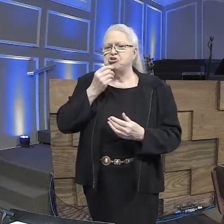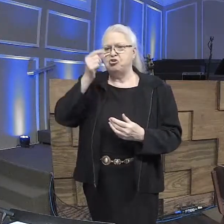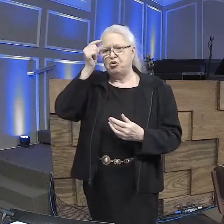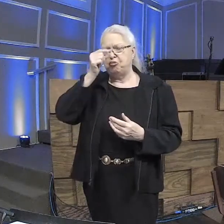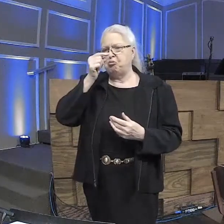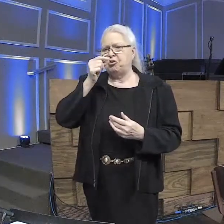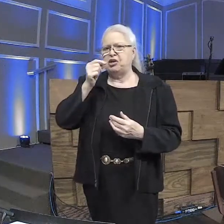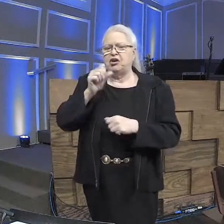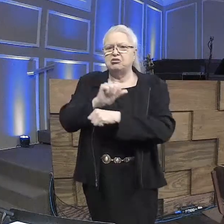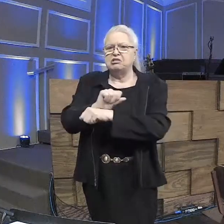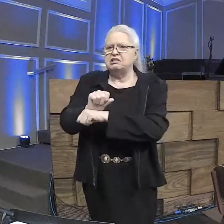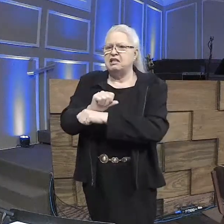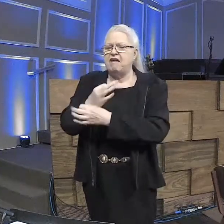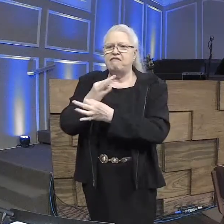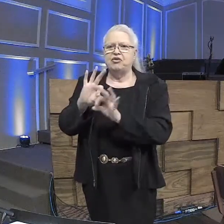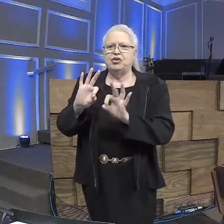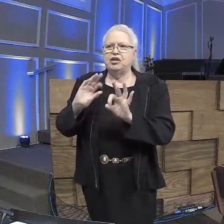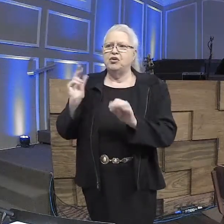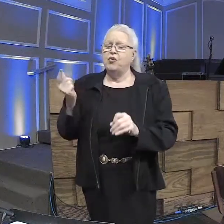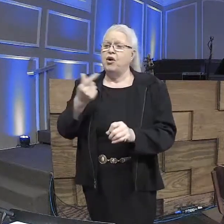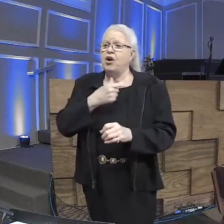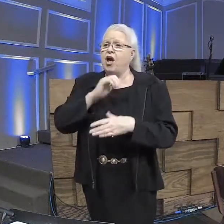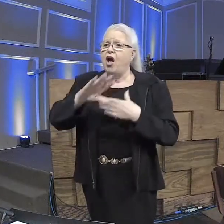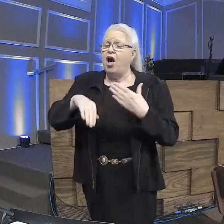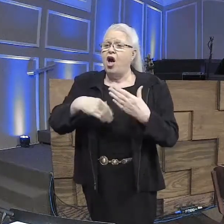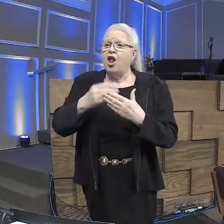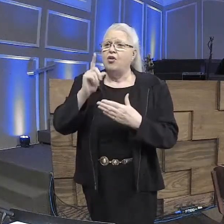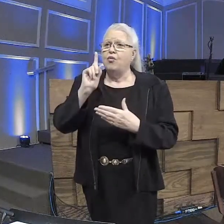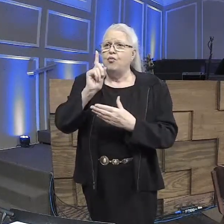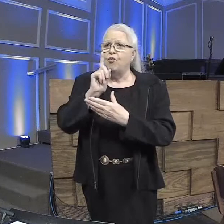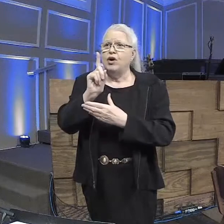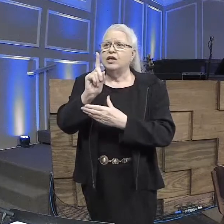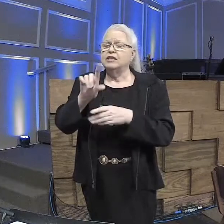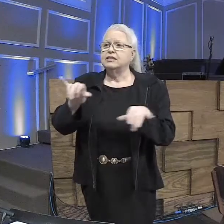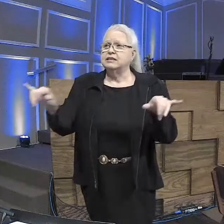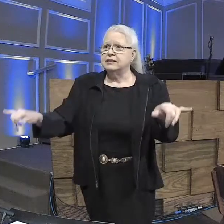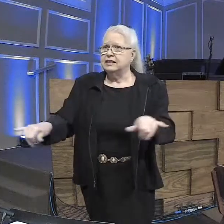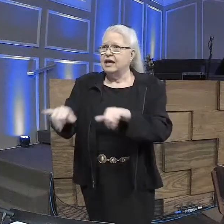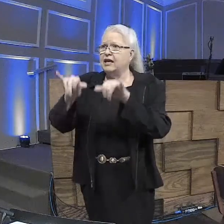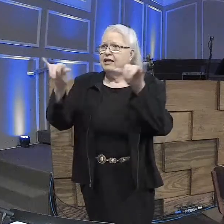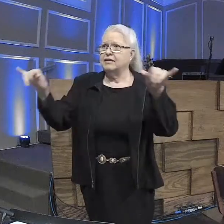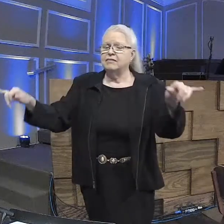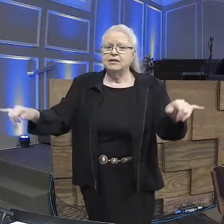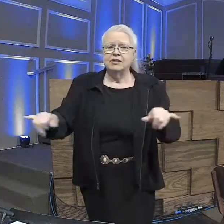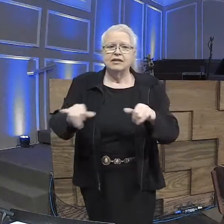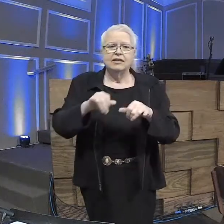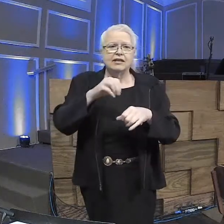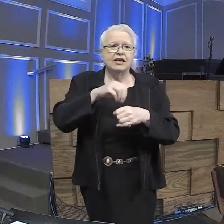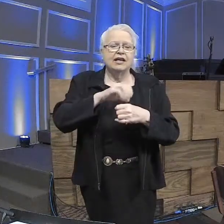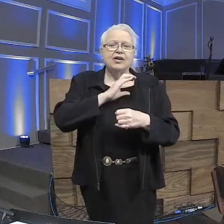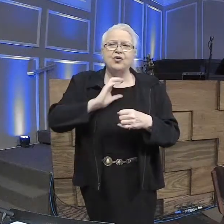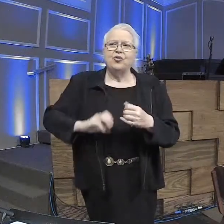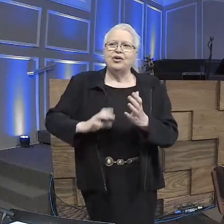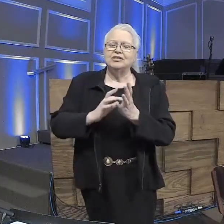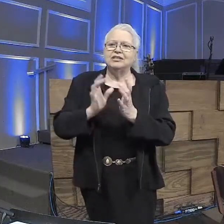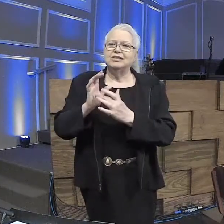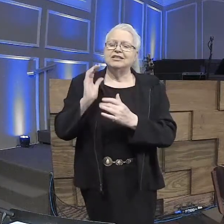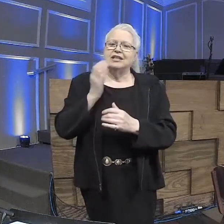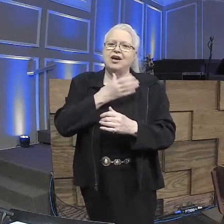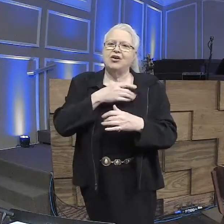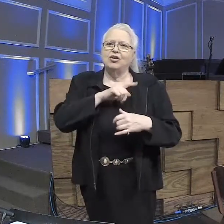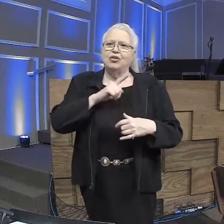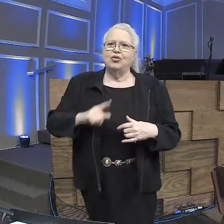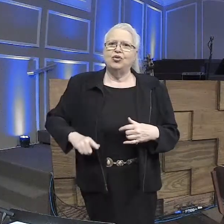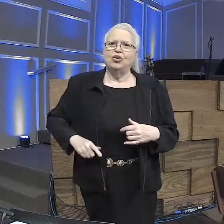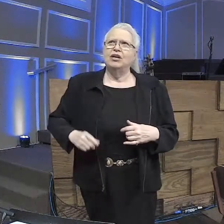female, but now we're all one in Christ Jesus our Lord. Listen, Jesus will give you a heart of compassion. He'll